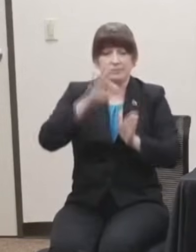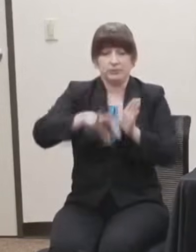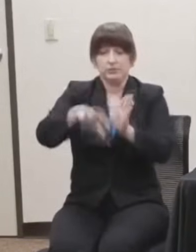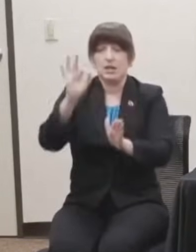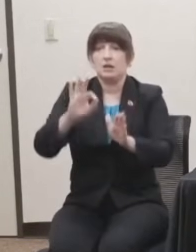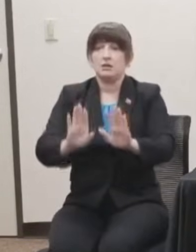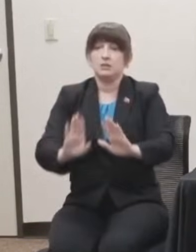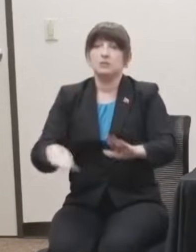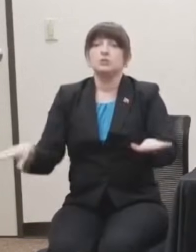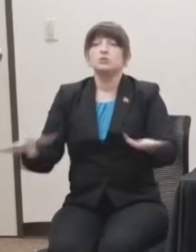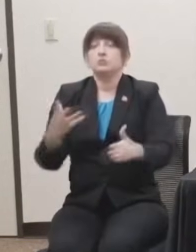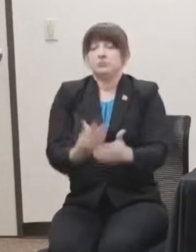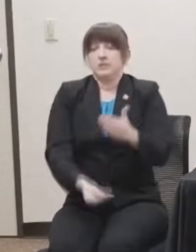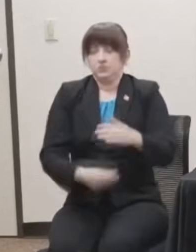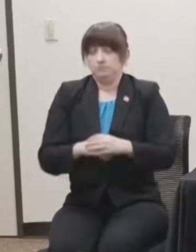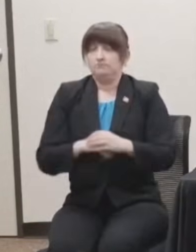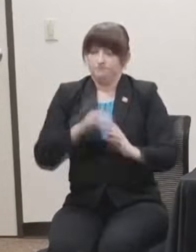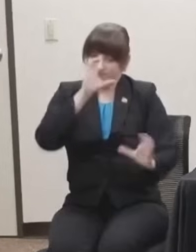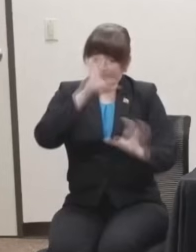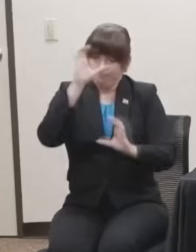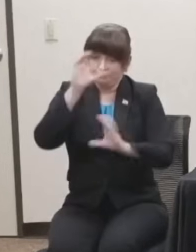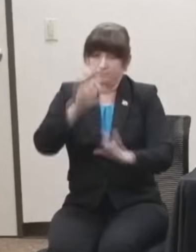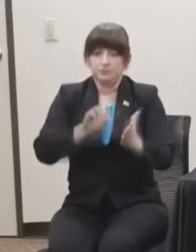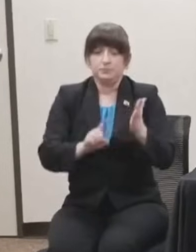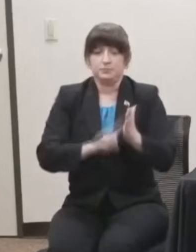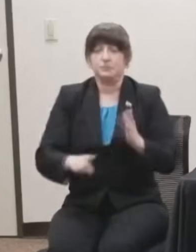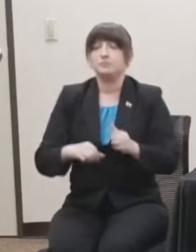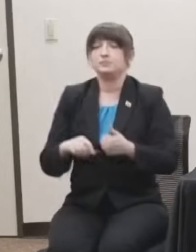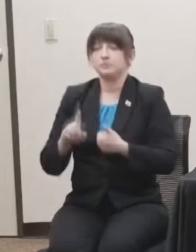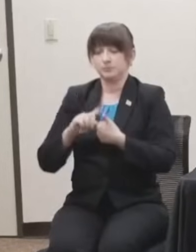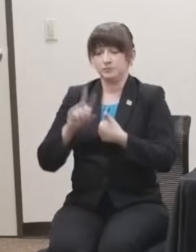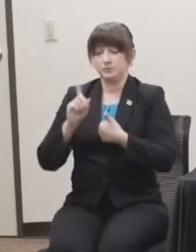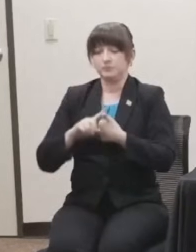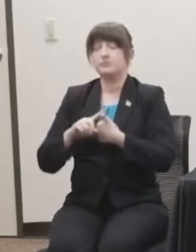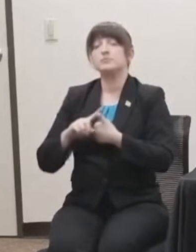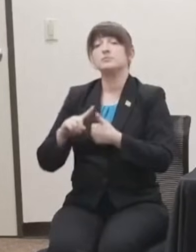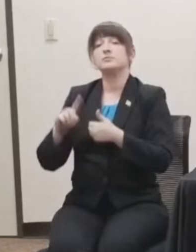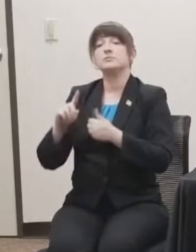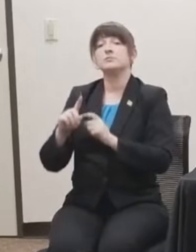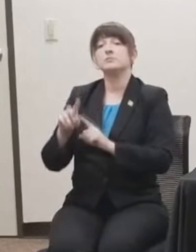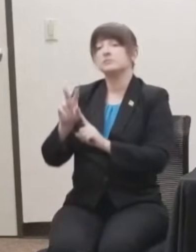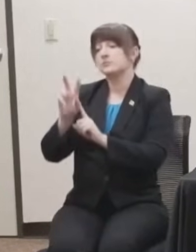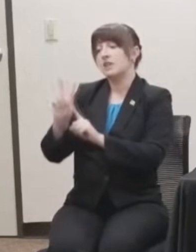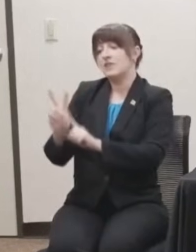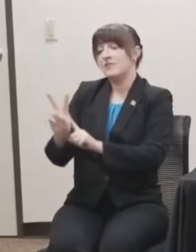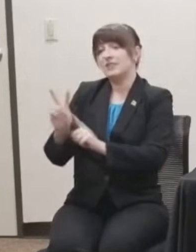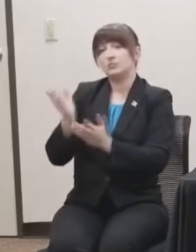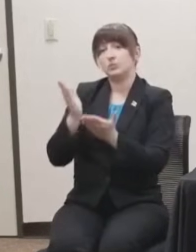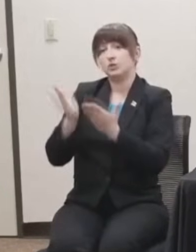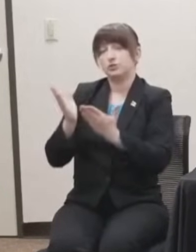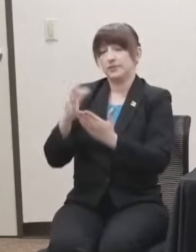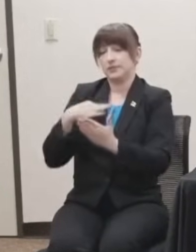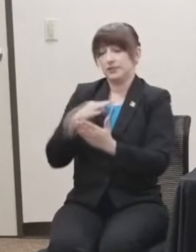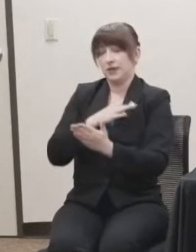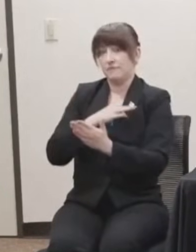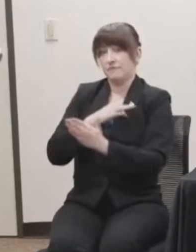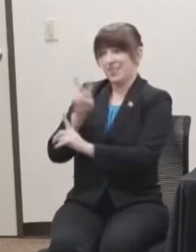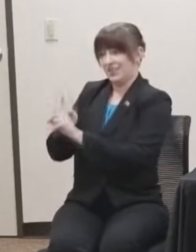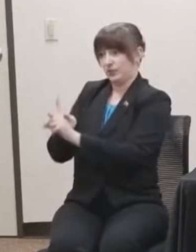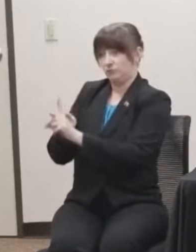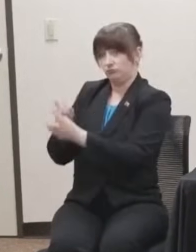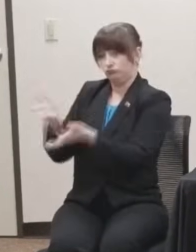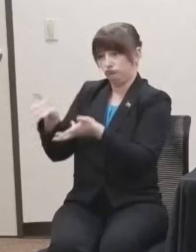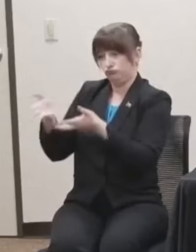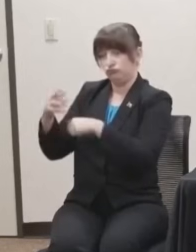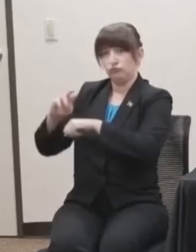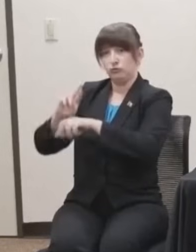We've assigned commissioned personnel and victim services personnel to the family that are working. They're with them 24/7, can answer or address